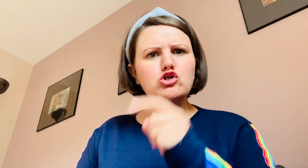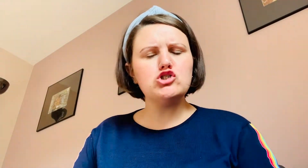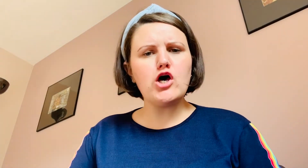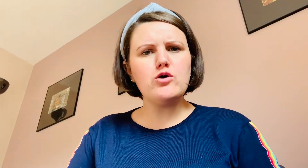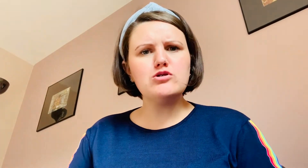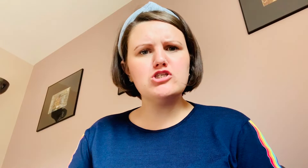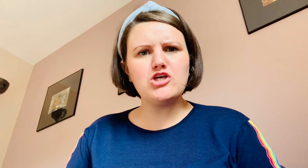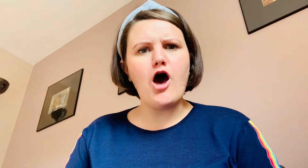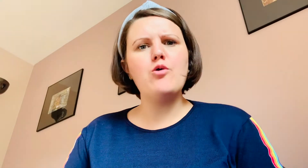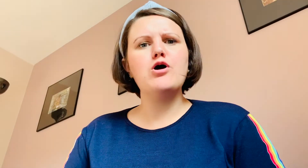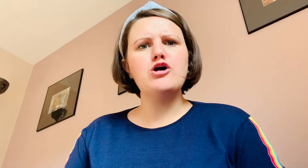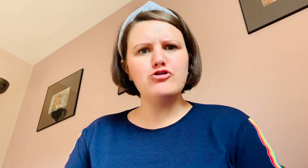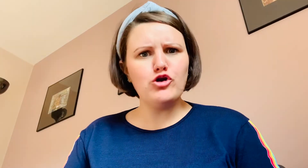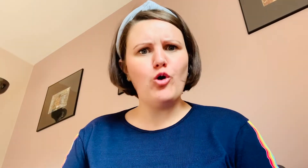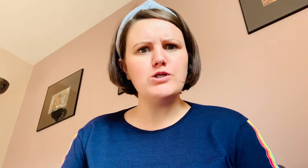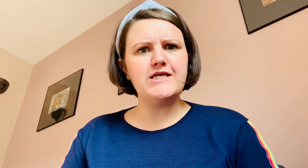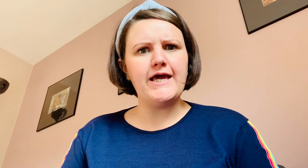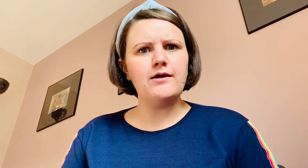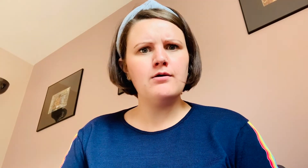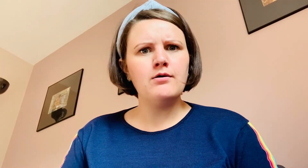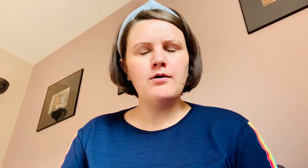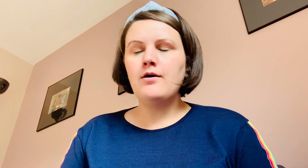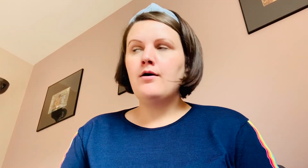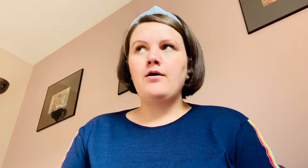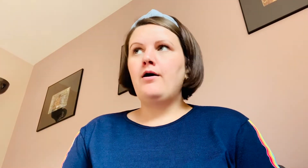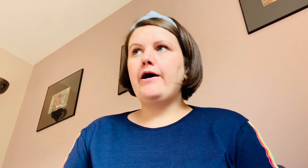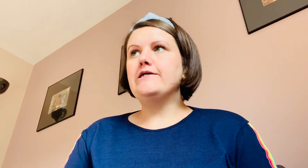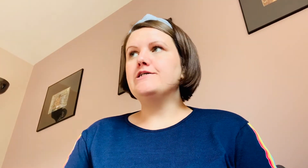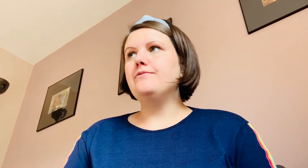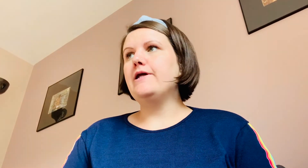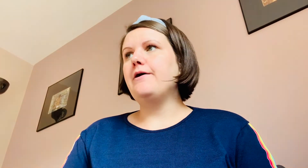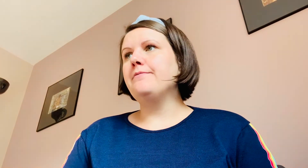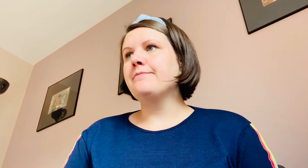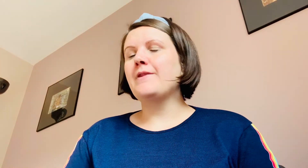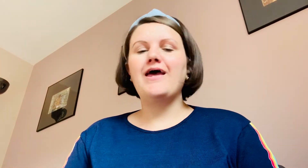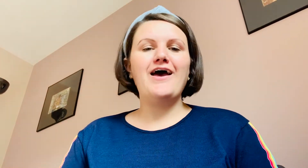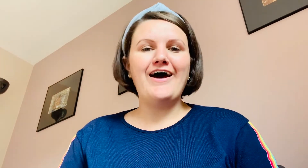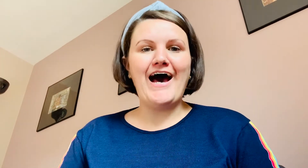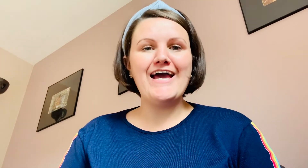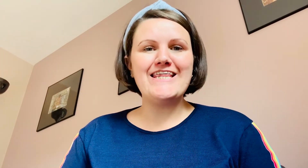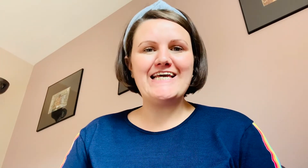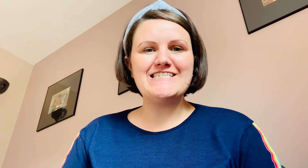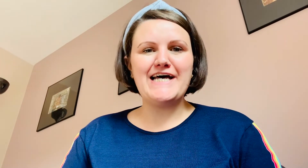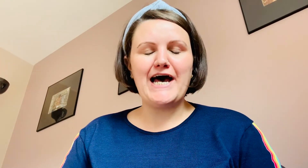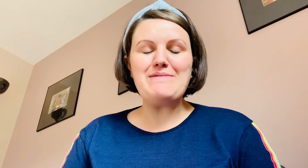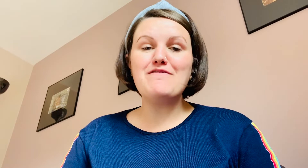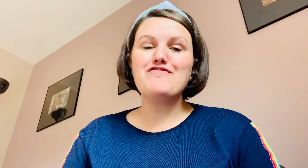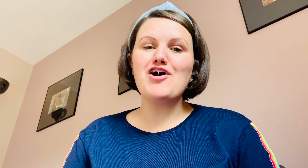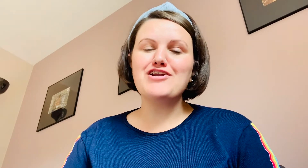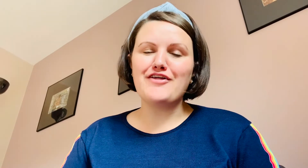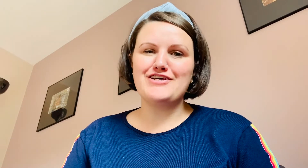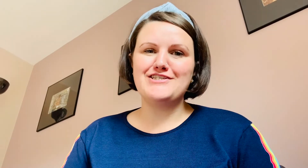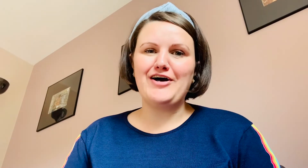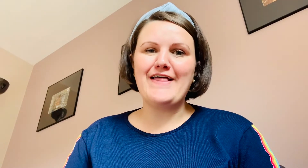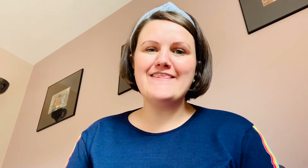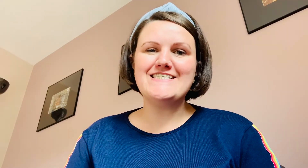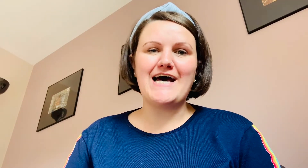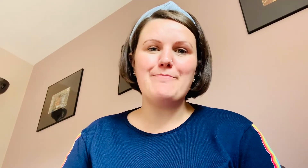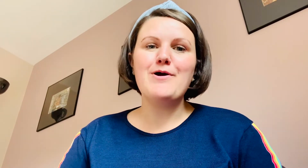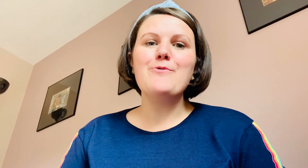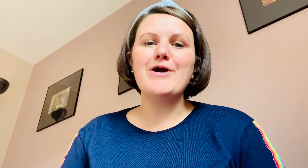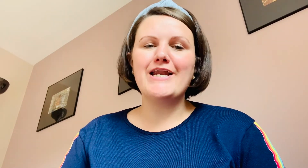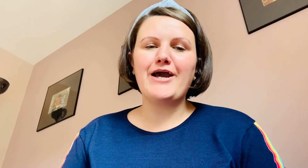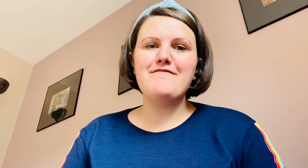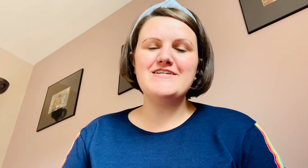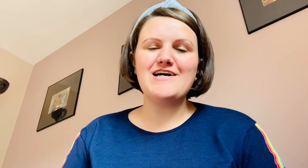You're so, so naughty. I don't know. I think it's time for another song, and this